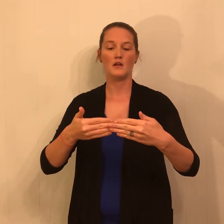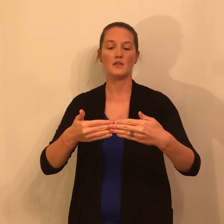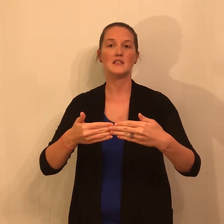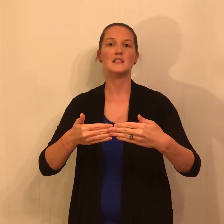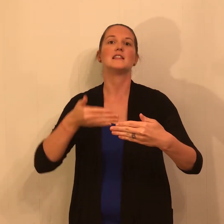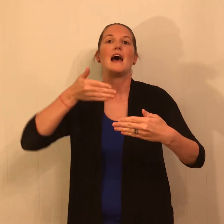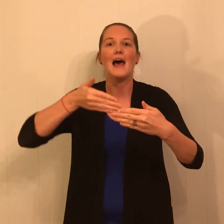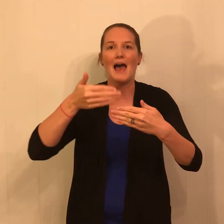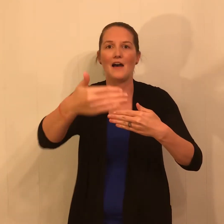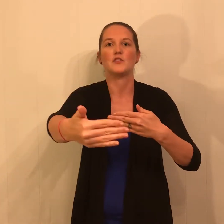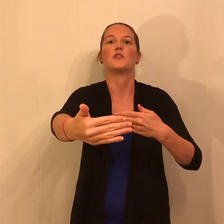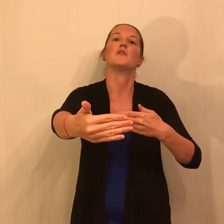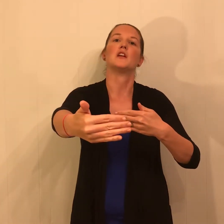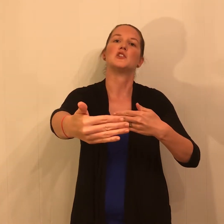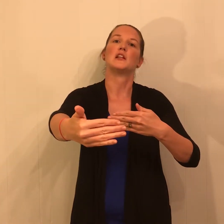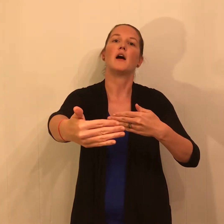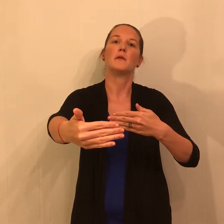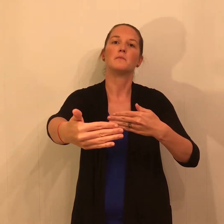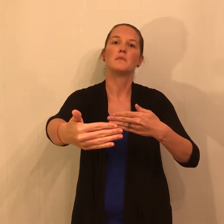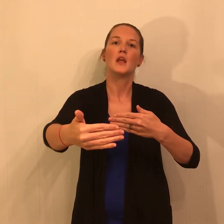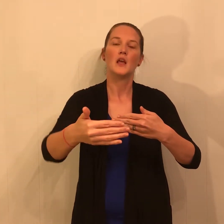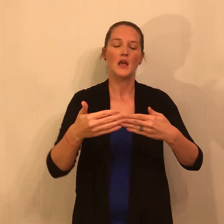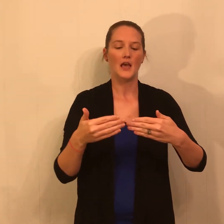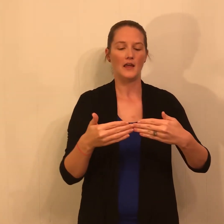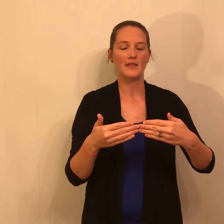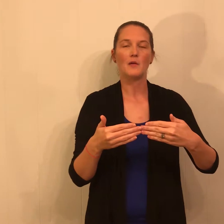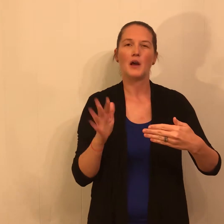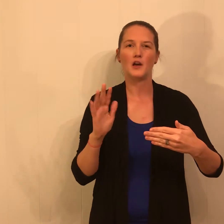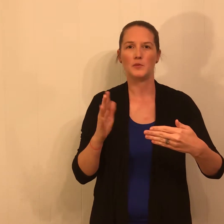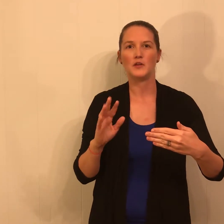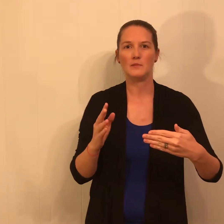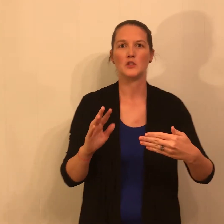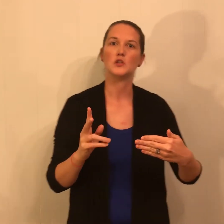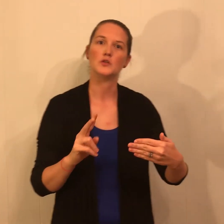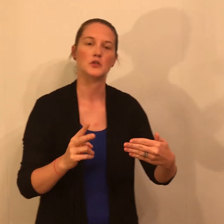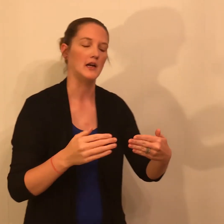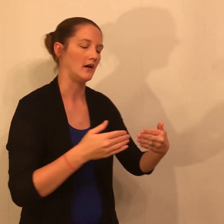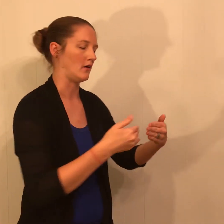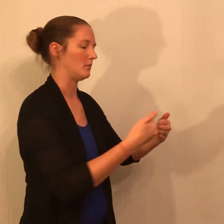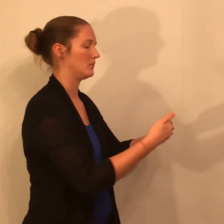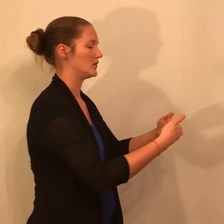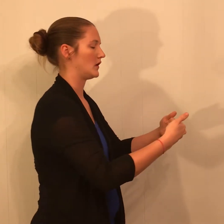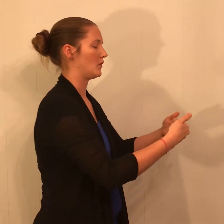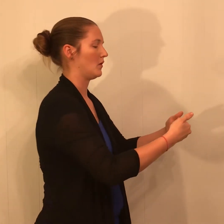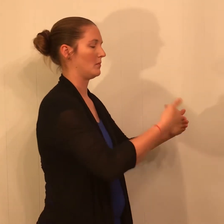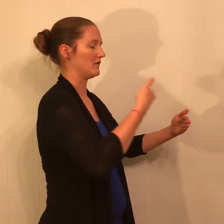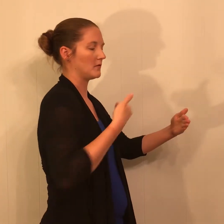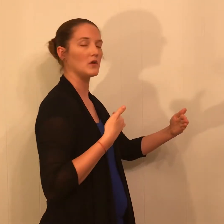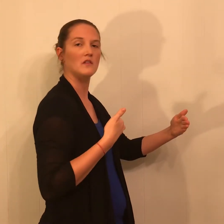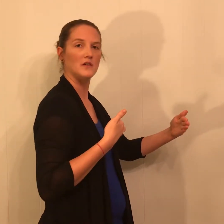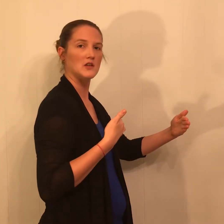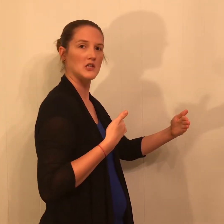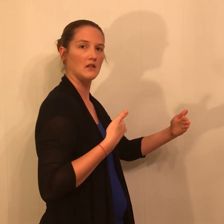This is after the finishing line. And that might help you keep the two straight at home. So before the finishing